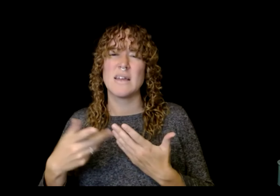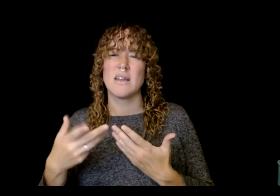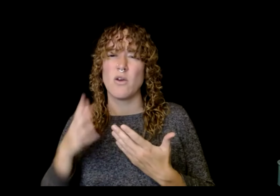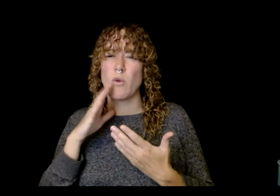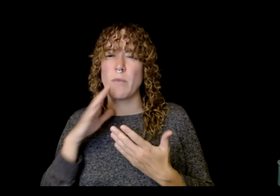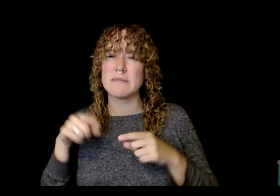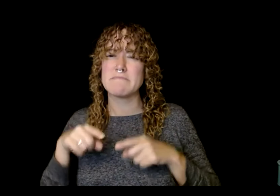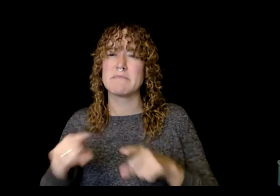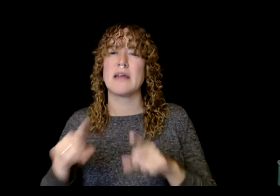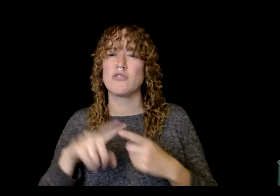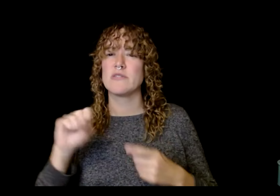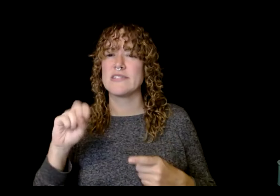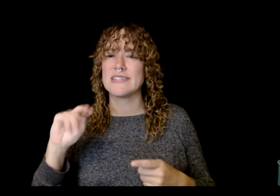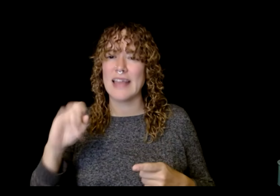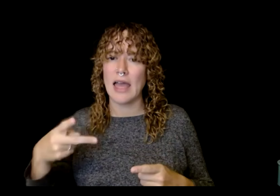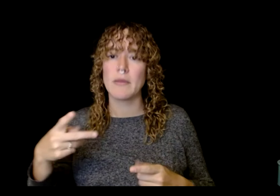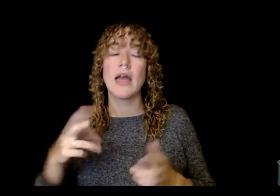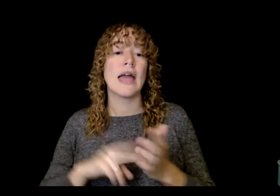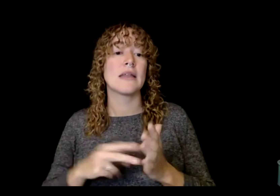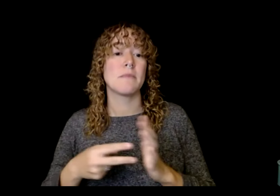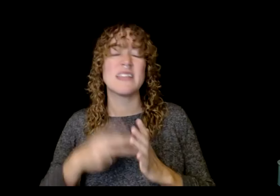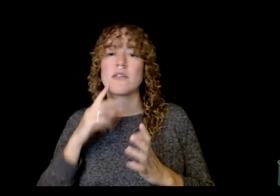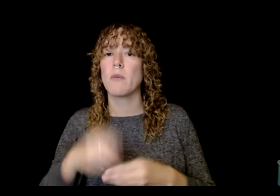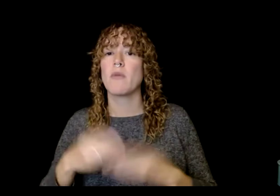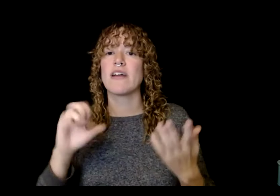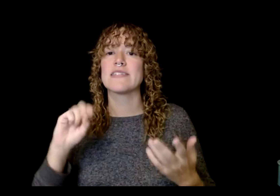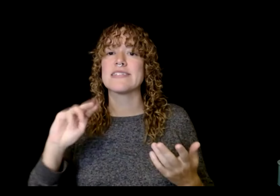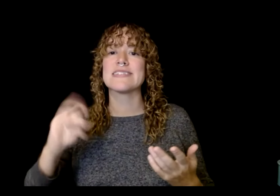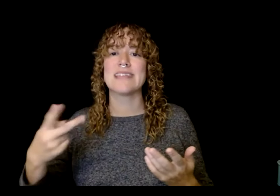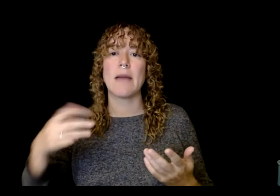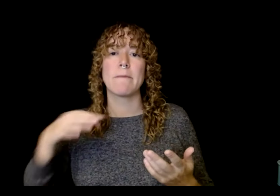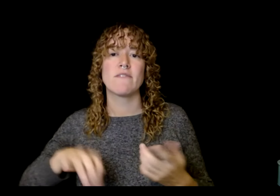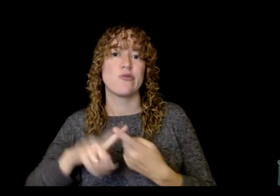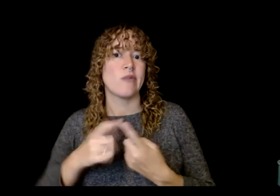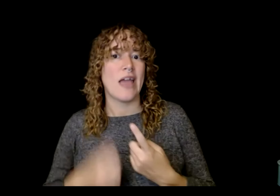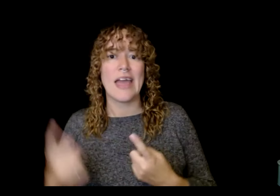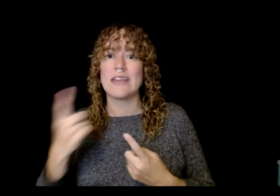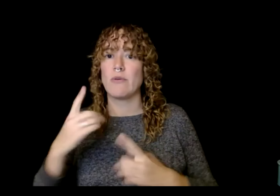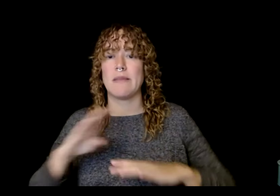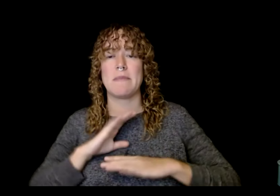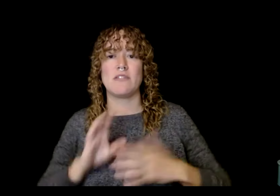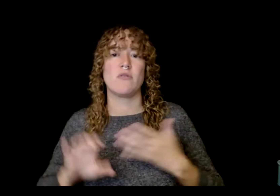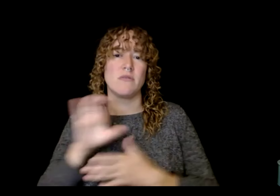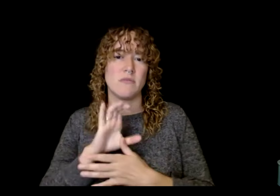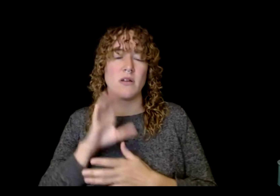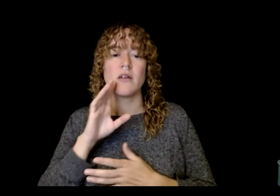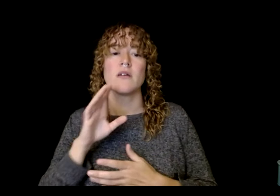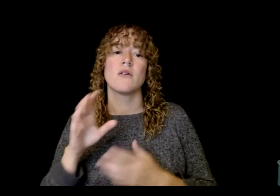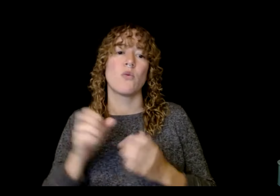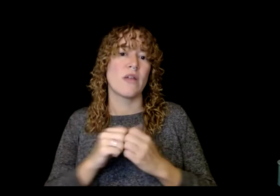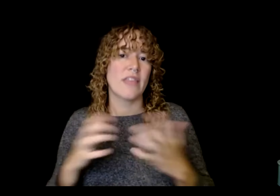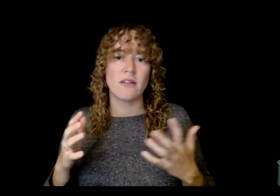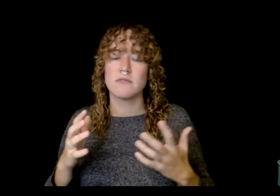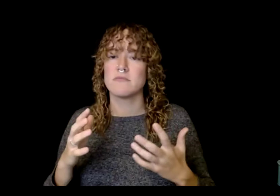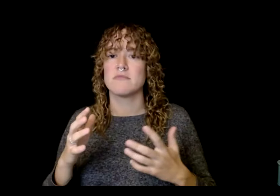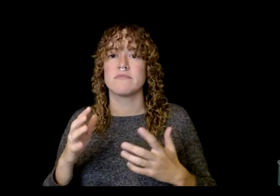would allow SNAP benefits for anyone that meets criteria with the exception of immigration status. So it would